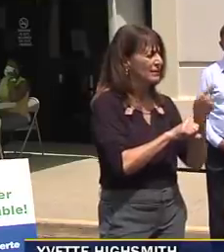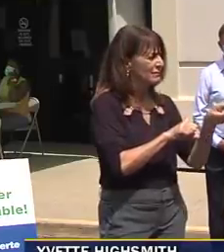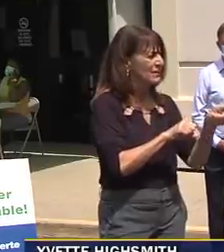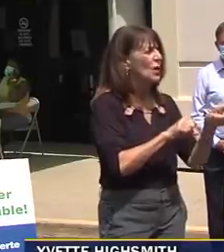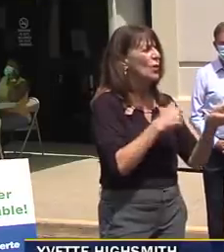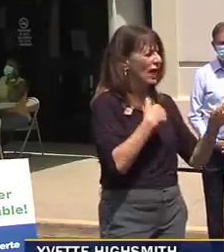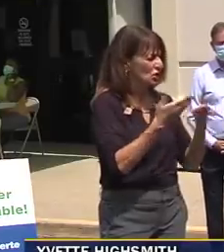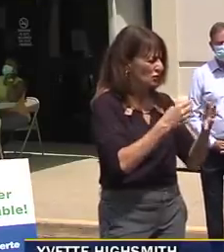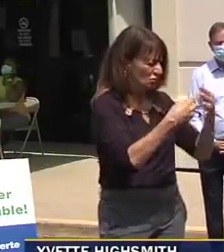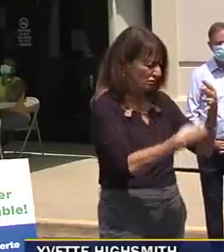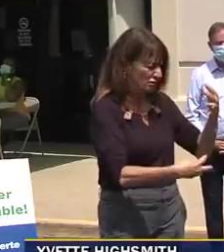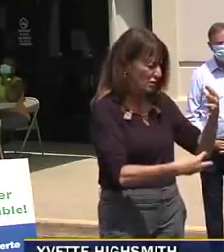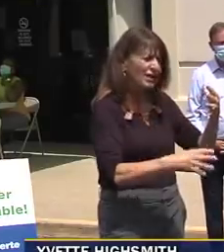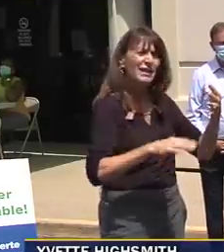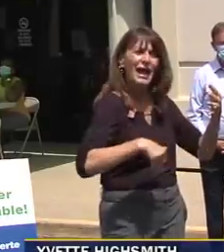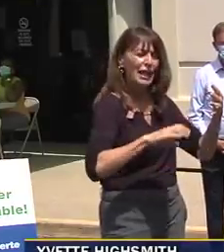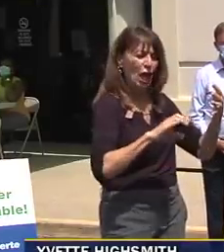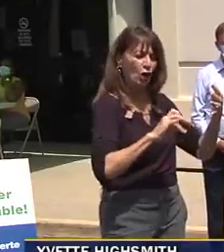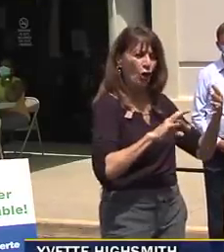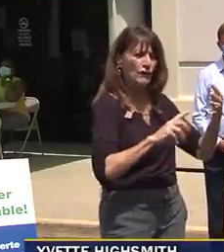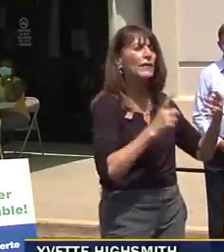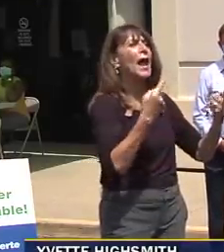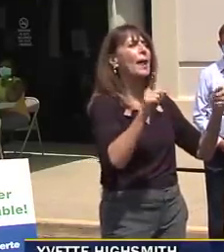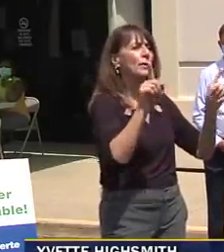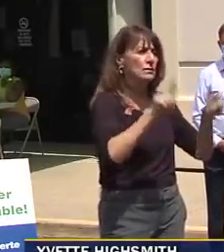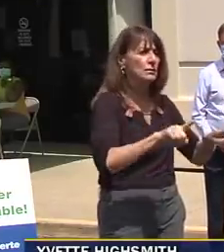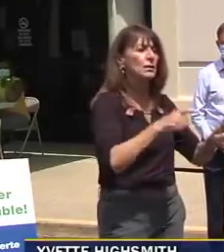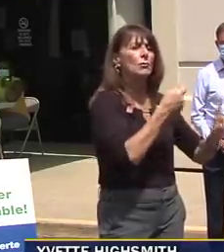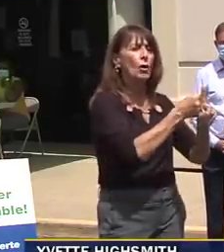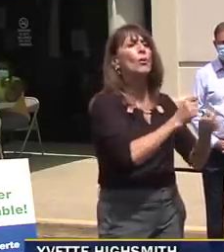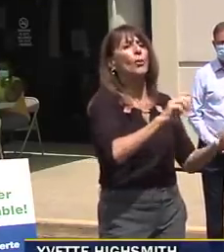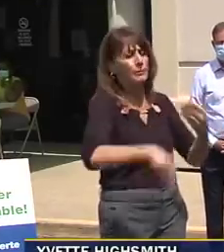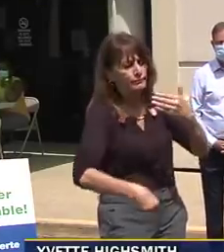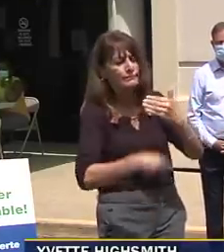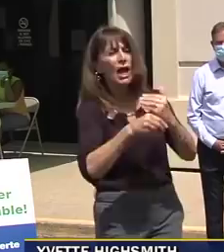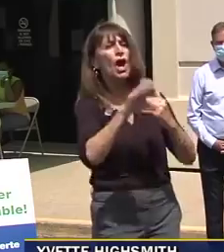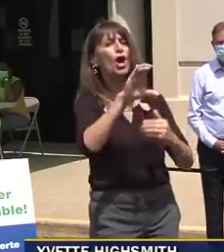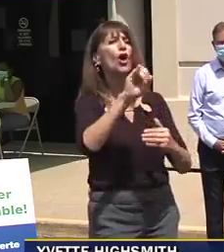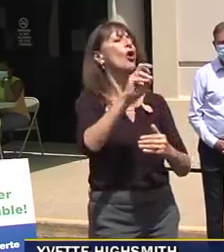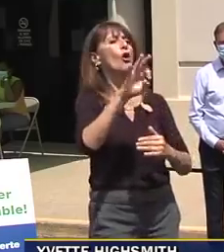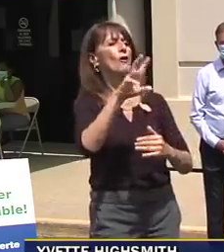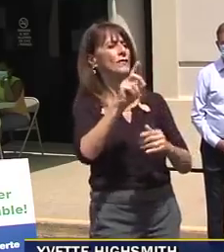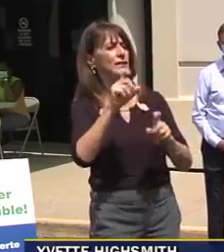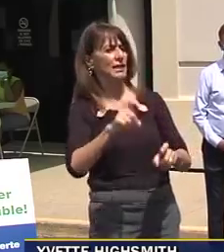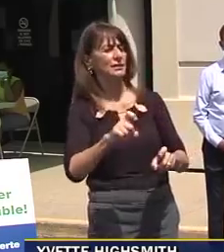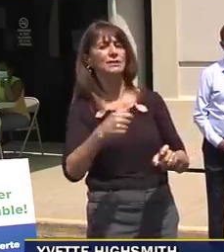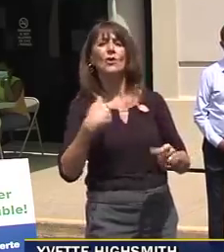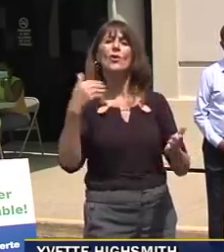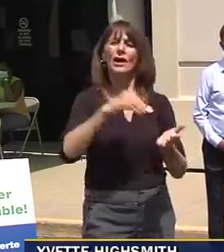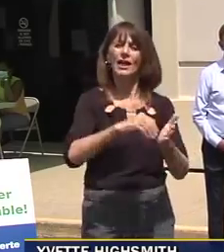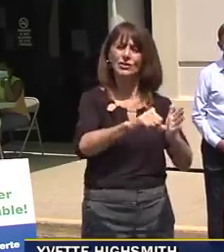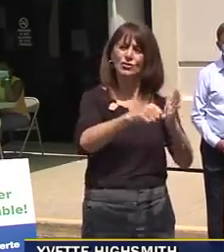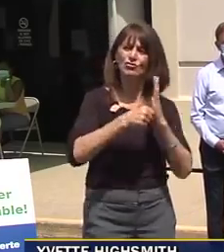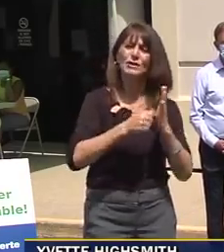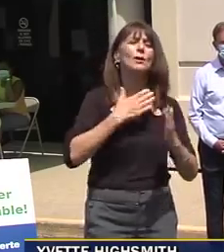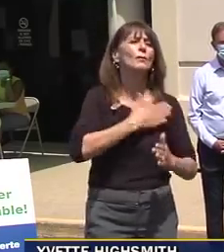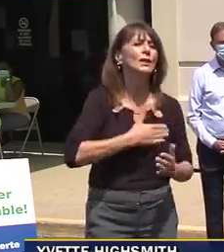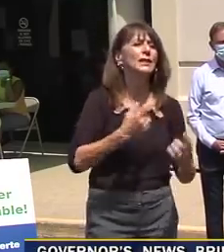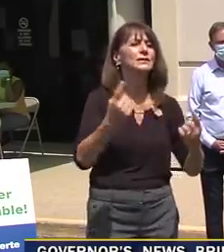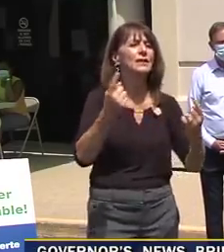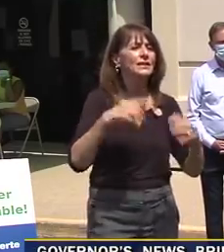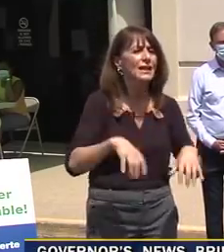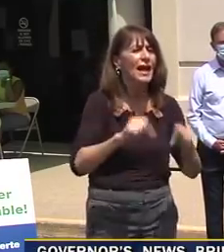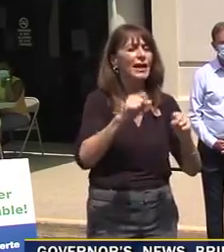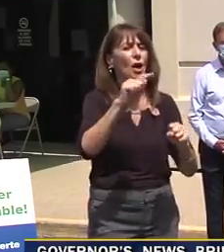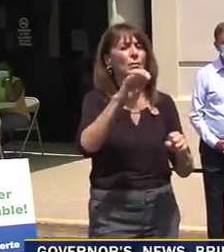of those collaborative relationships. So we again encourage folks to come out, get tested, be a part of the